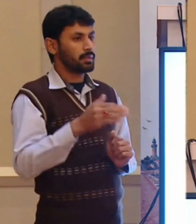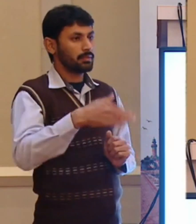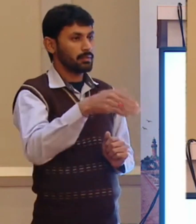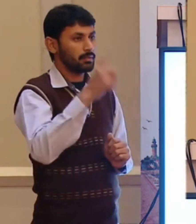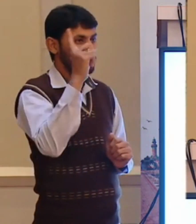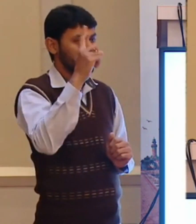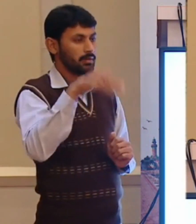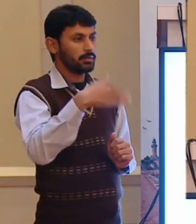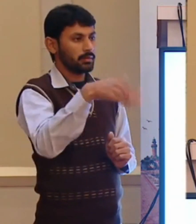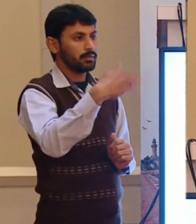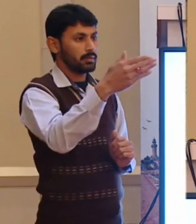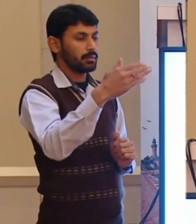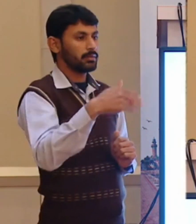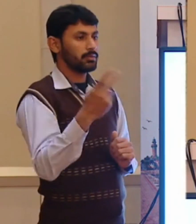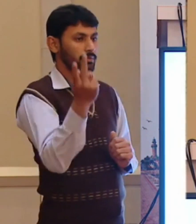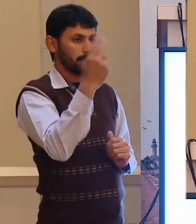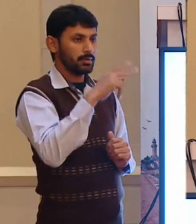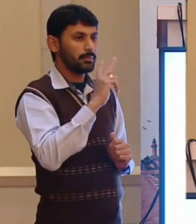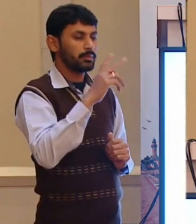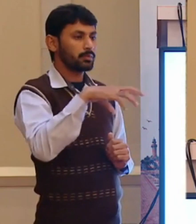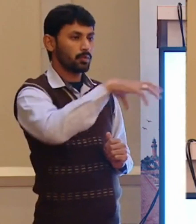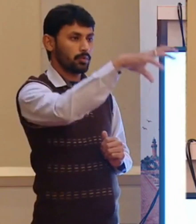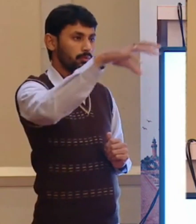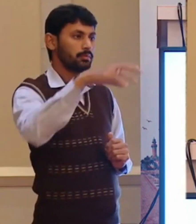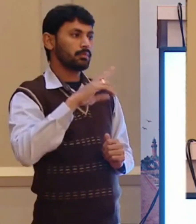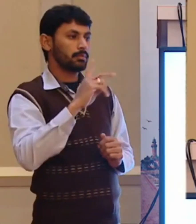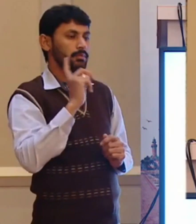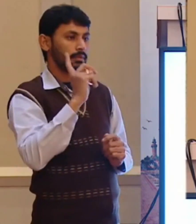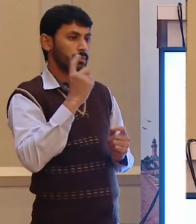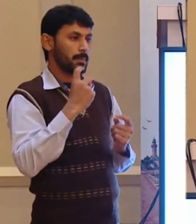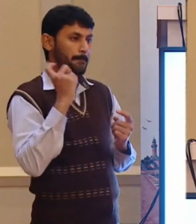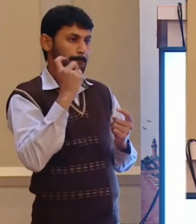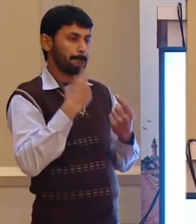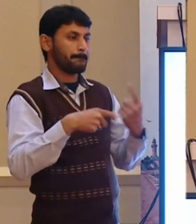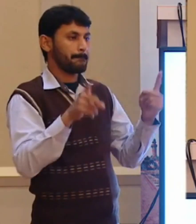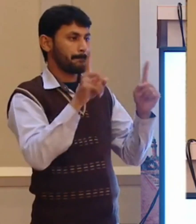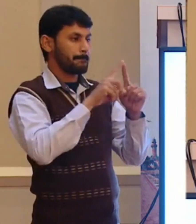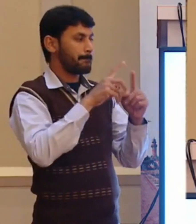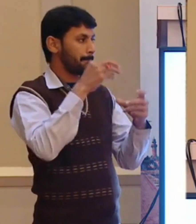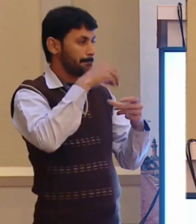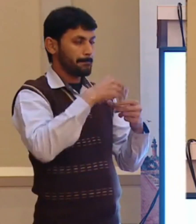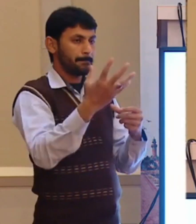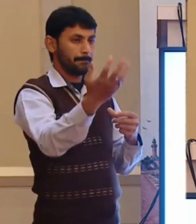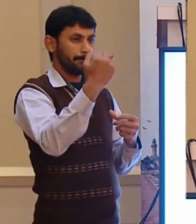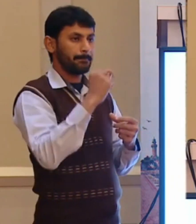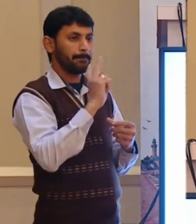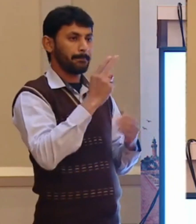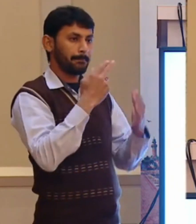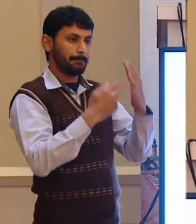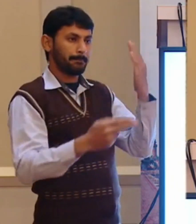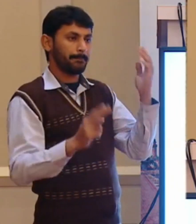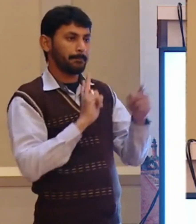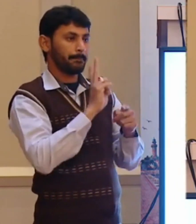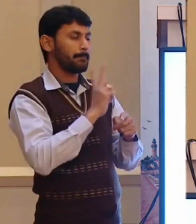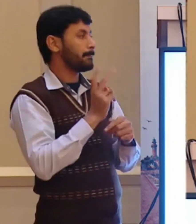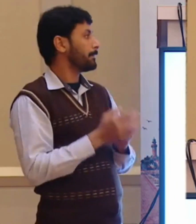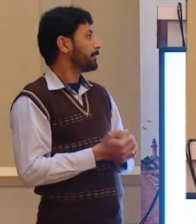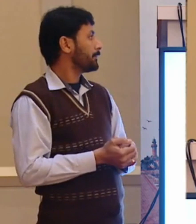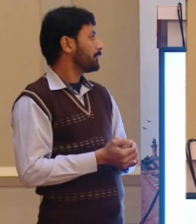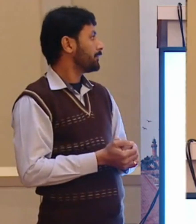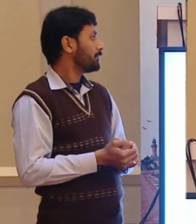inshallah, we will discuss it at some other forum because it needs a lot of deliberations and discussions